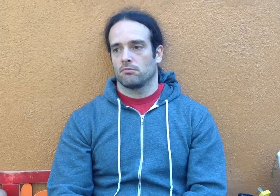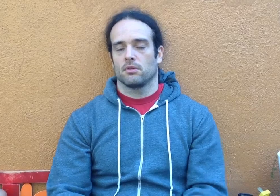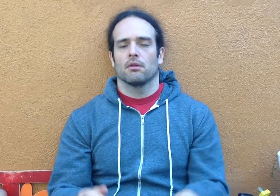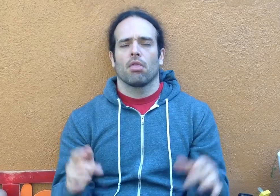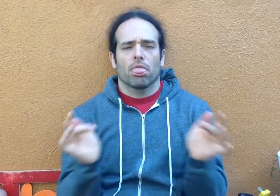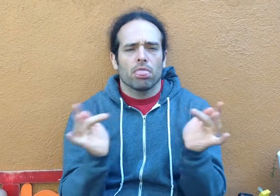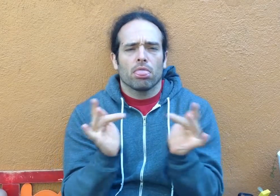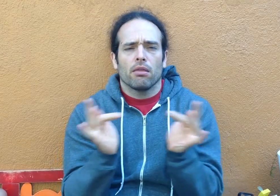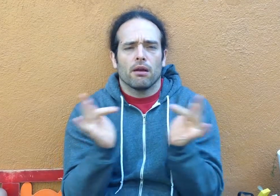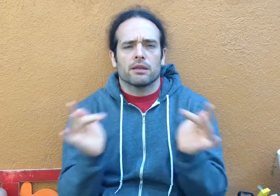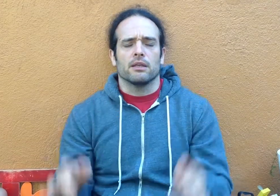Yucky.